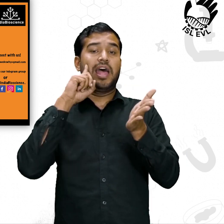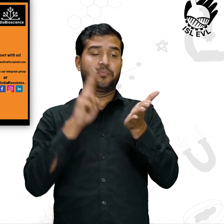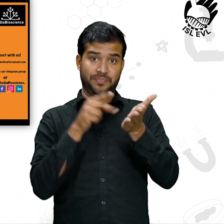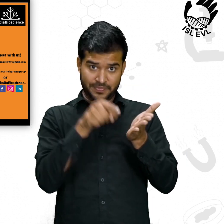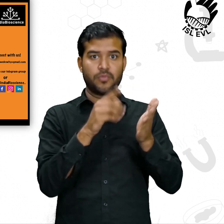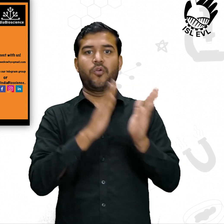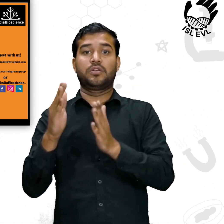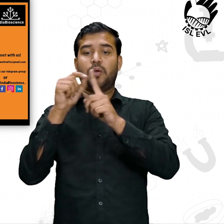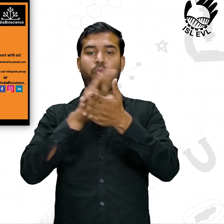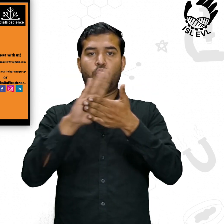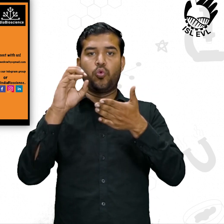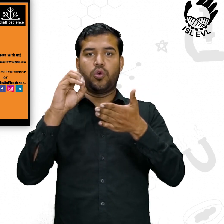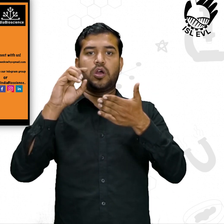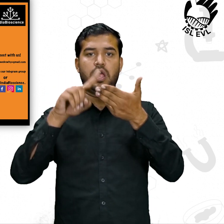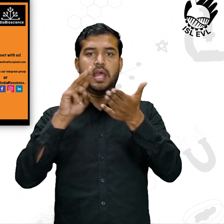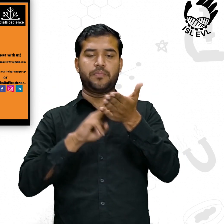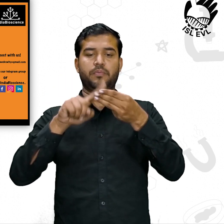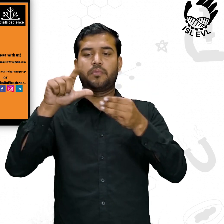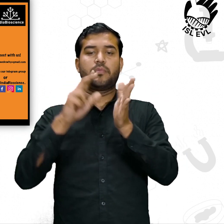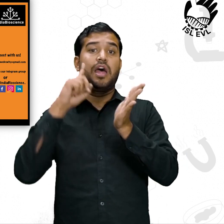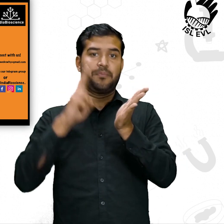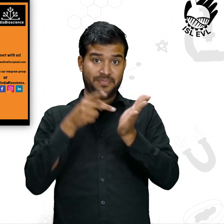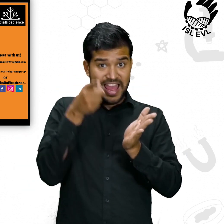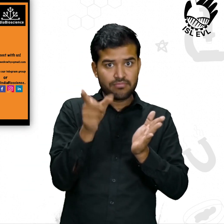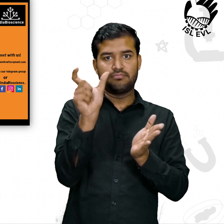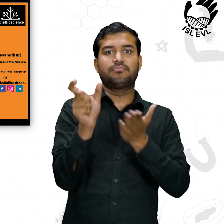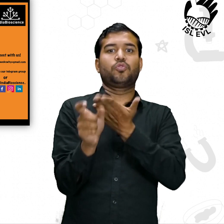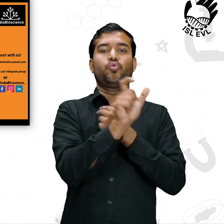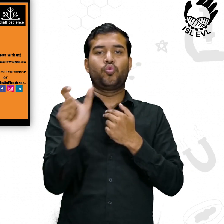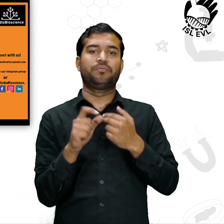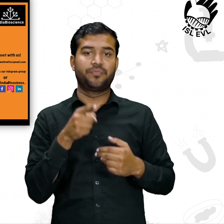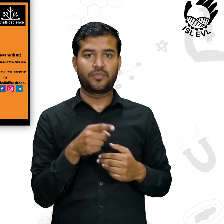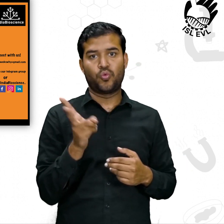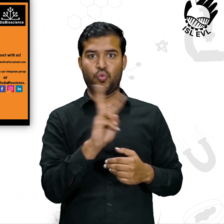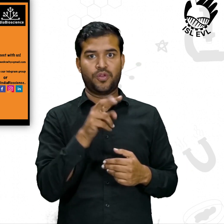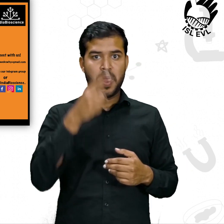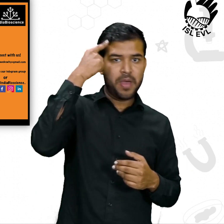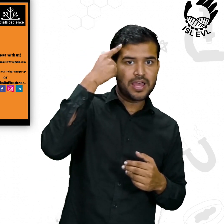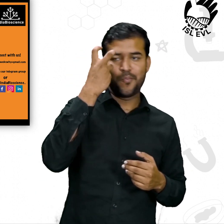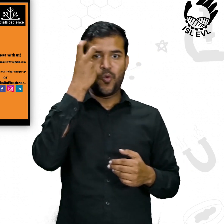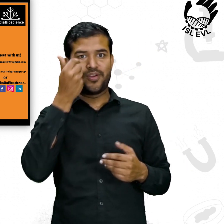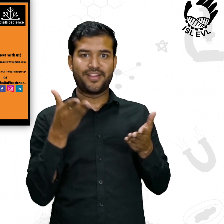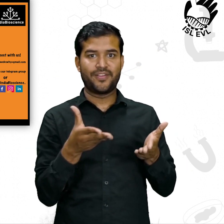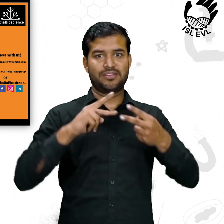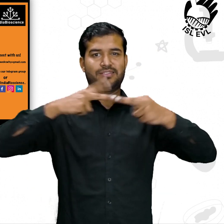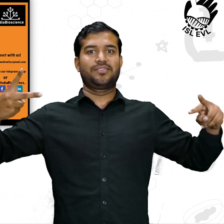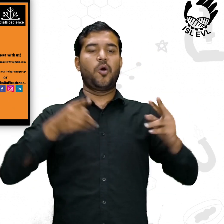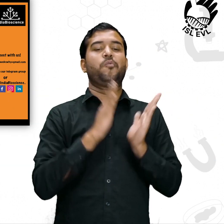And to control this pigment production, there are two sets of genes in the tiger cells. One set lays the